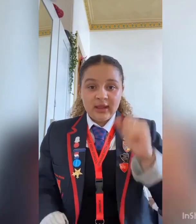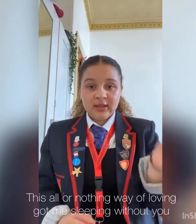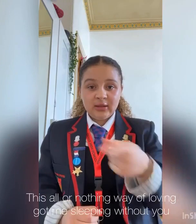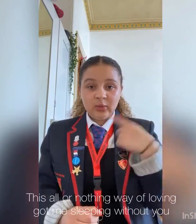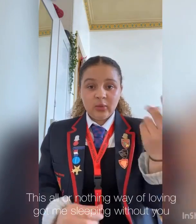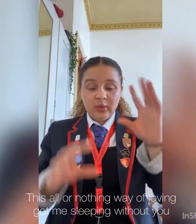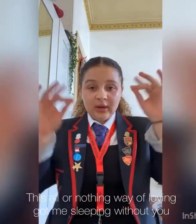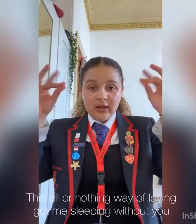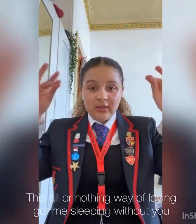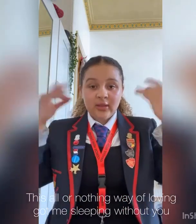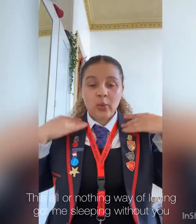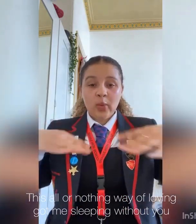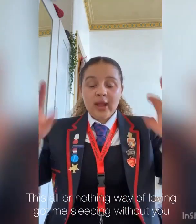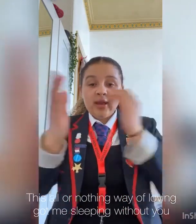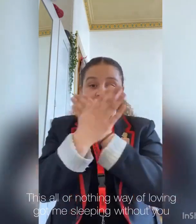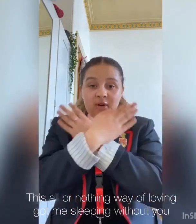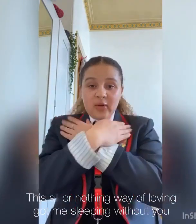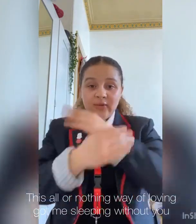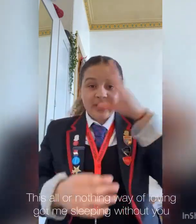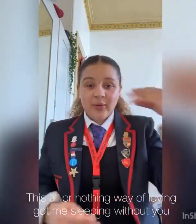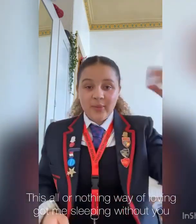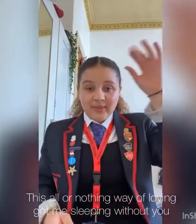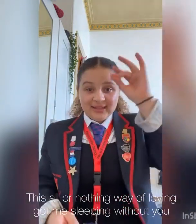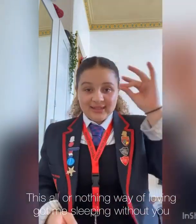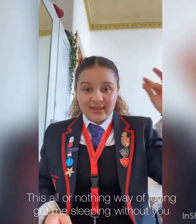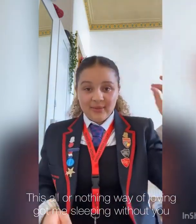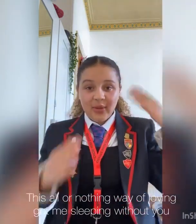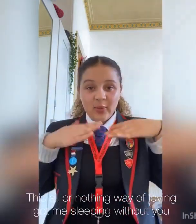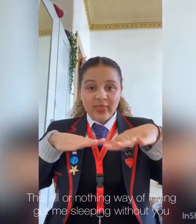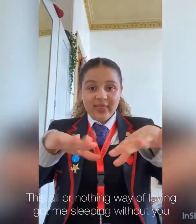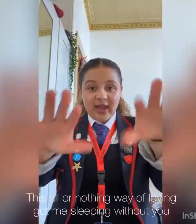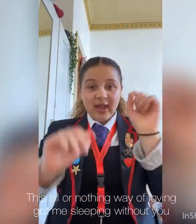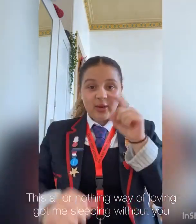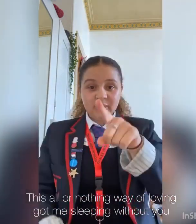This all or nothing way of loving, gonna be sleeping without you.